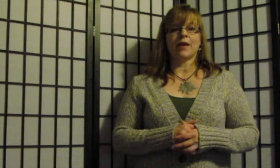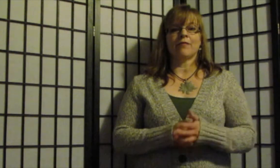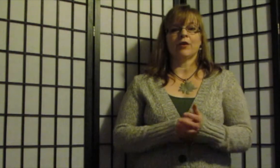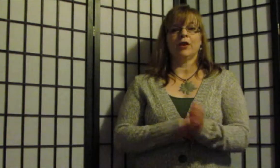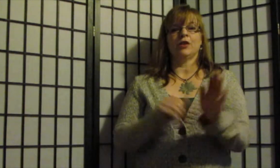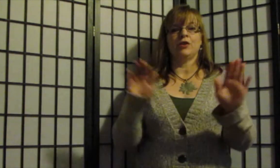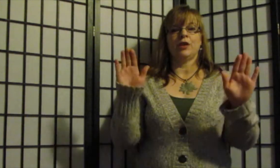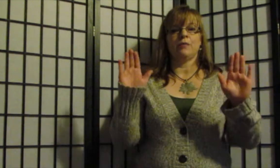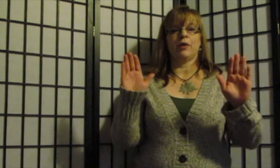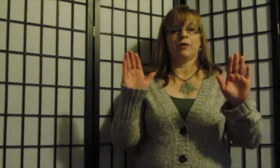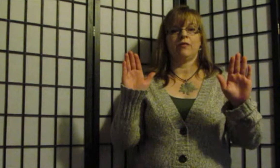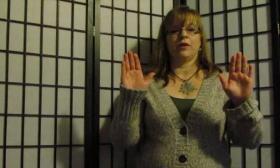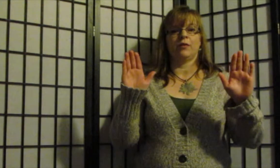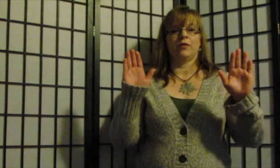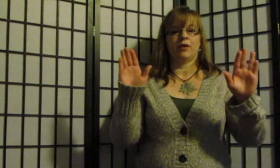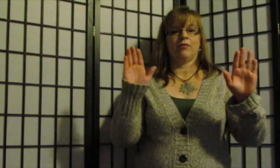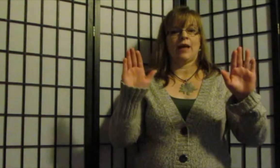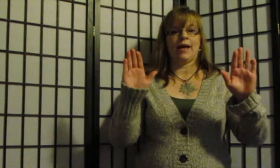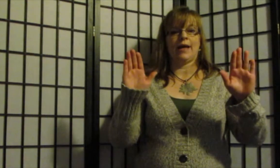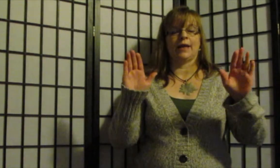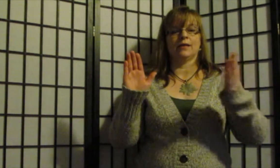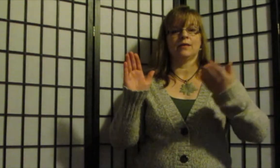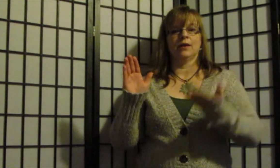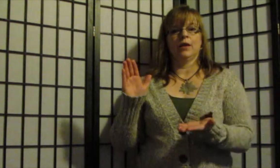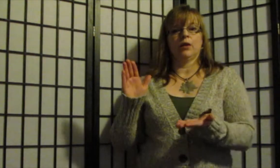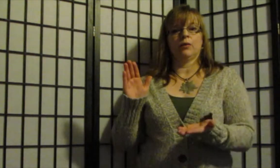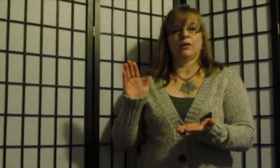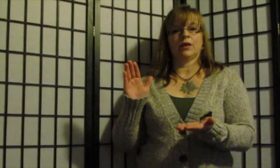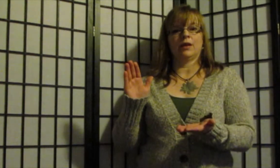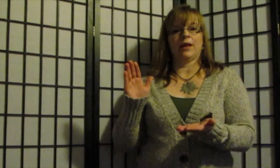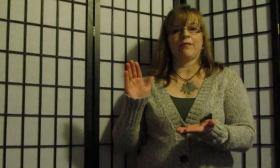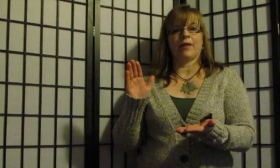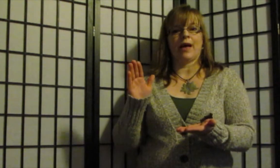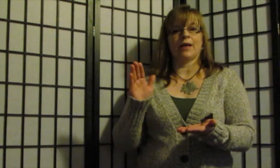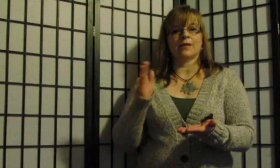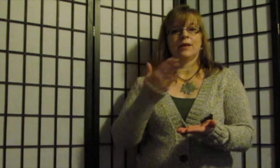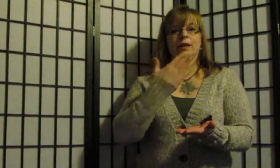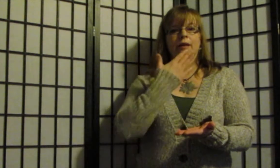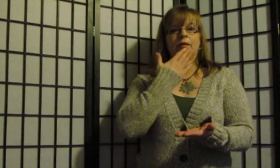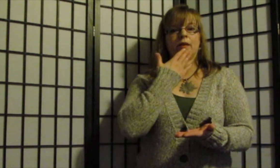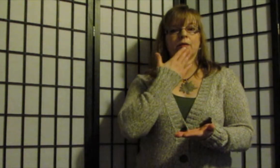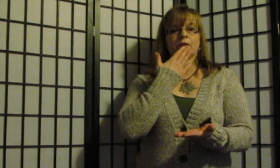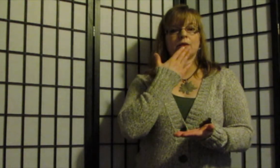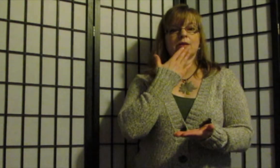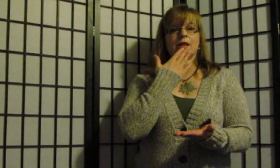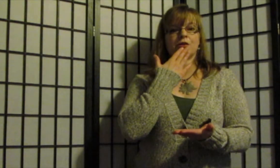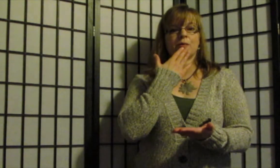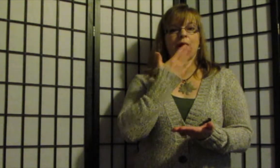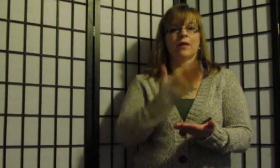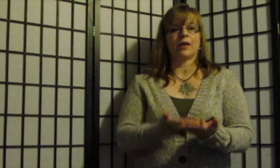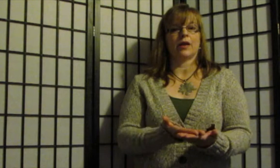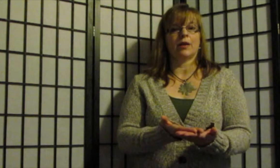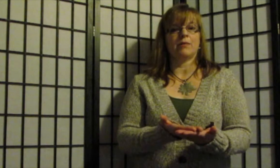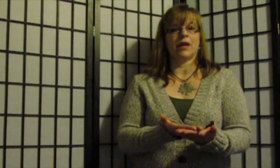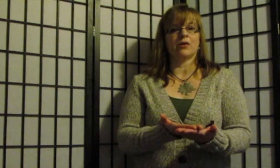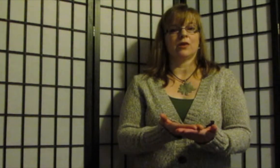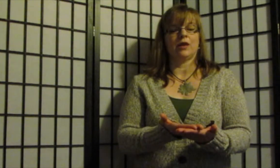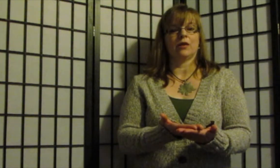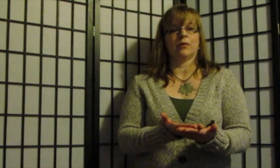for good, you need both of your flat hands. One's going to lay flat. The other one's going to touch your mouth and come down to the other one.